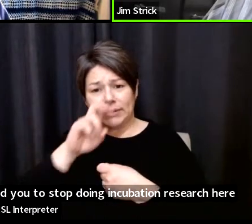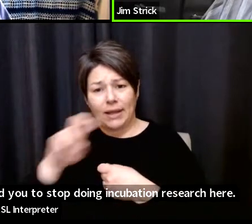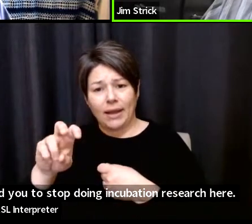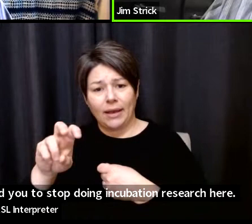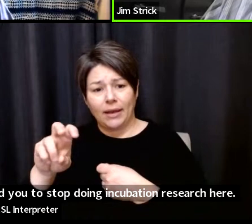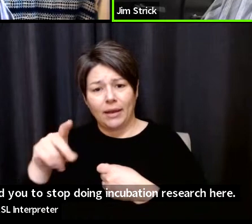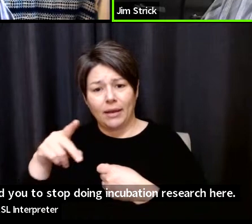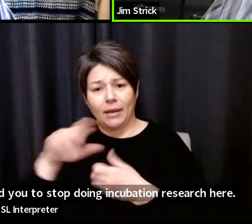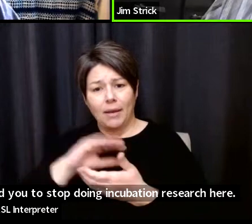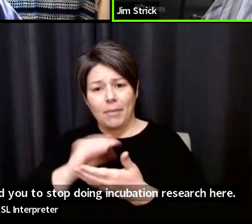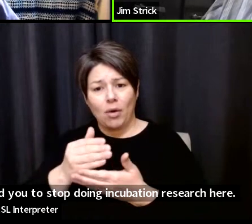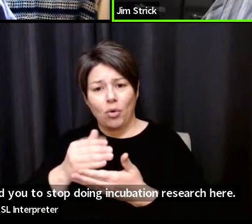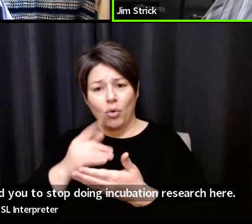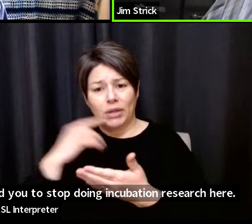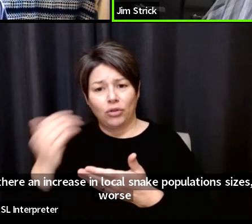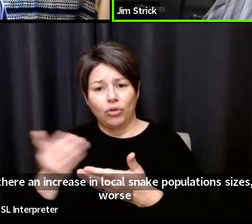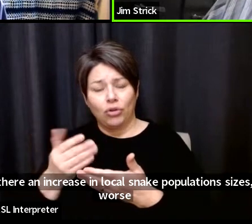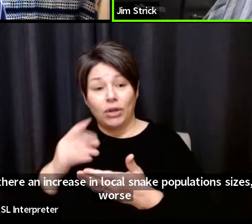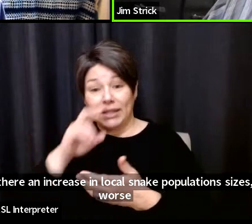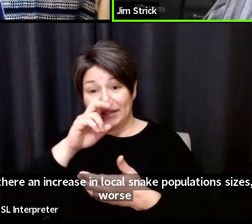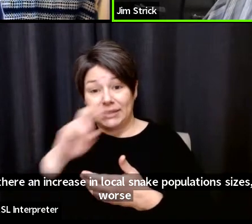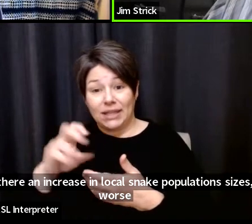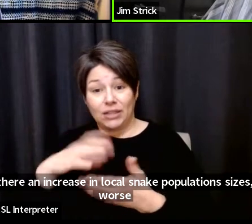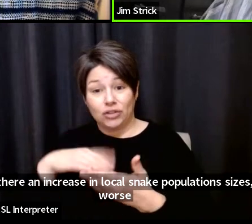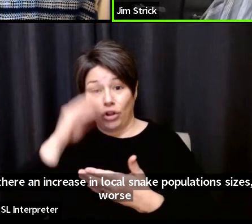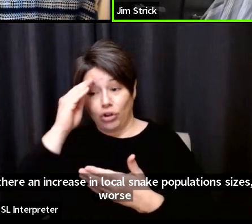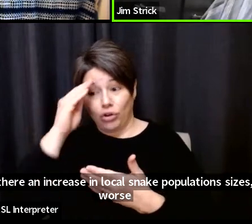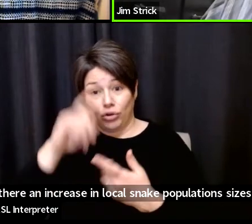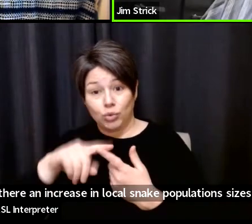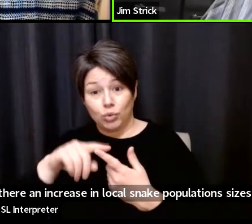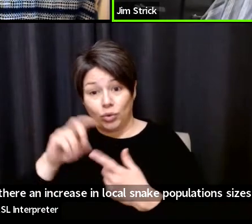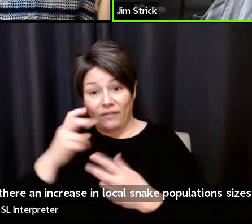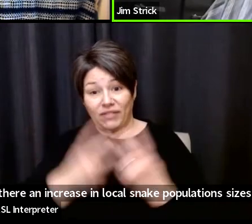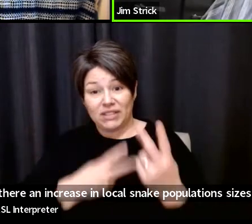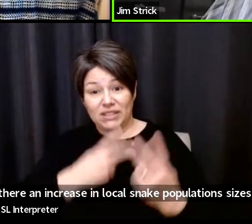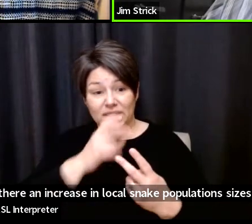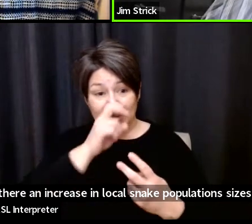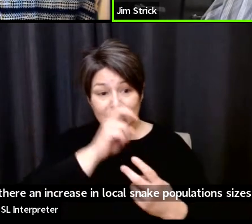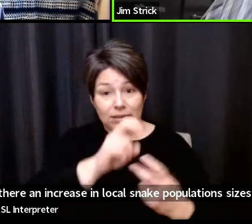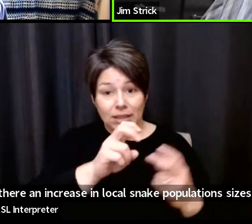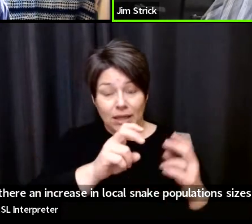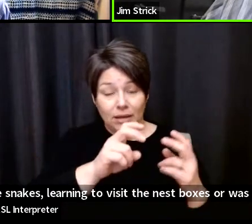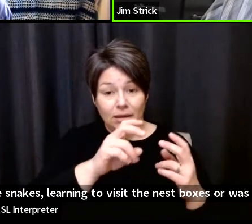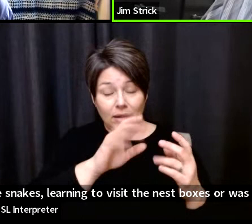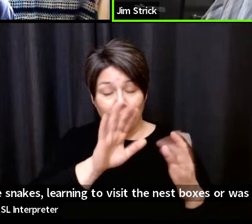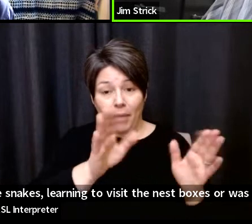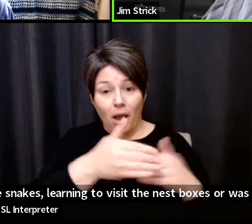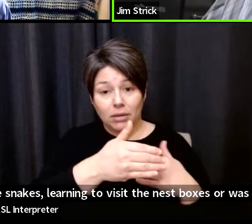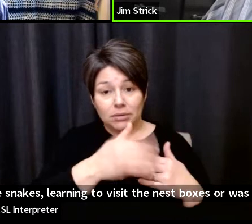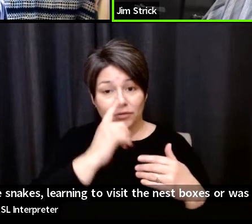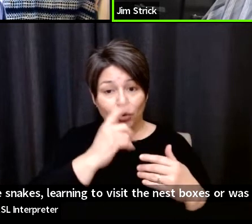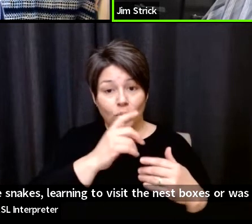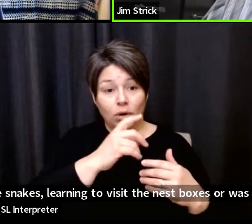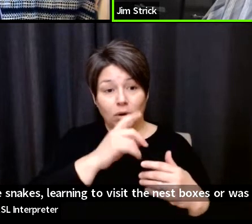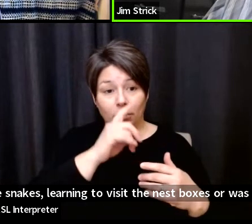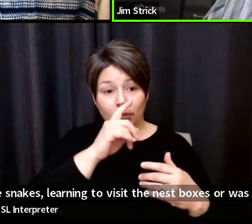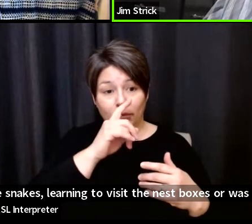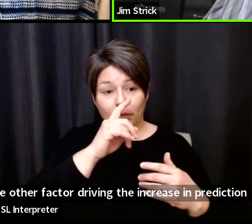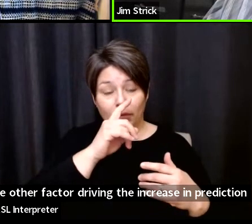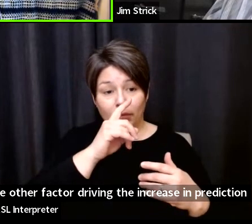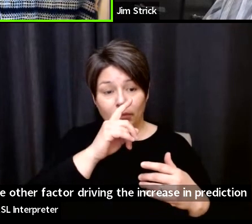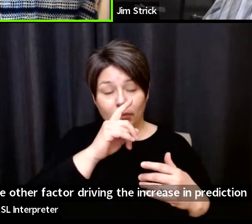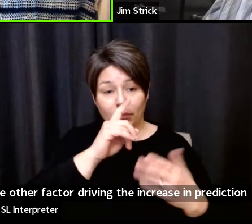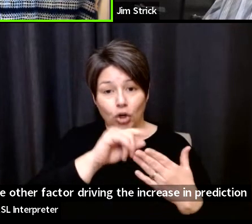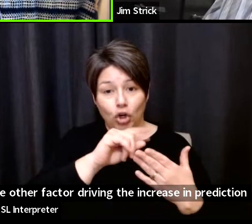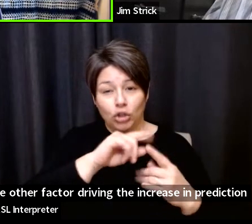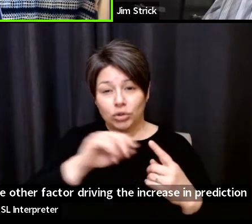sizes? Were snakes learning to visit the nest boxes, or was some other factor driving the increase in predation that you saw?